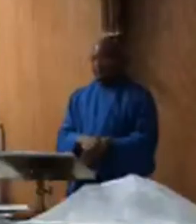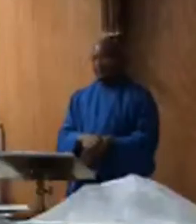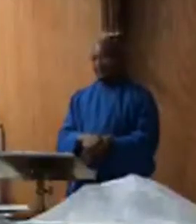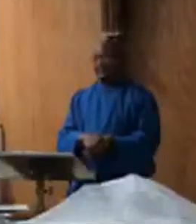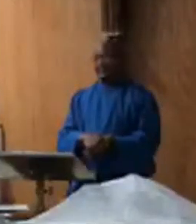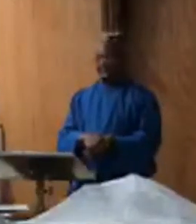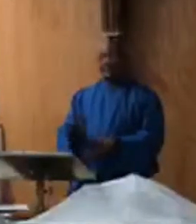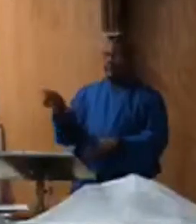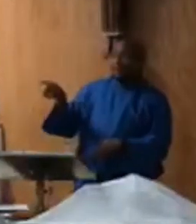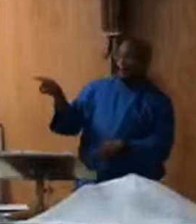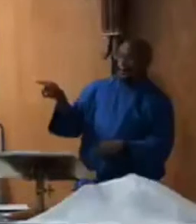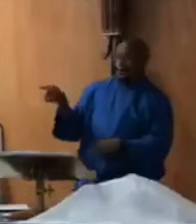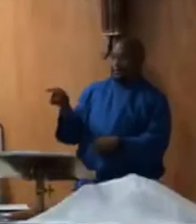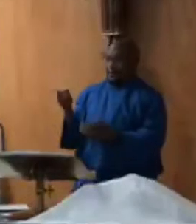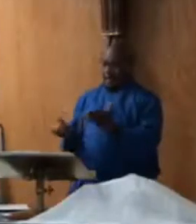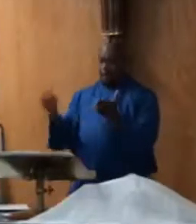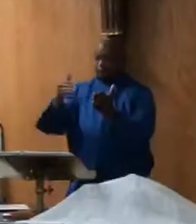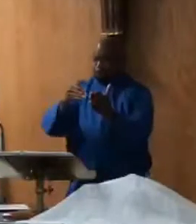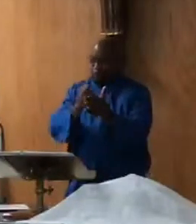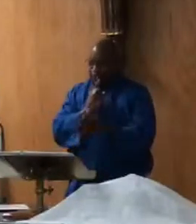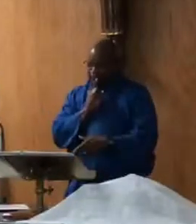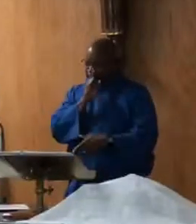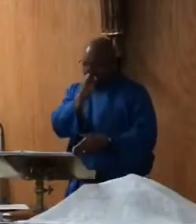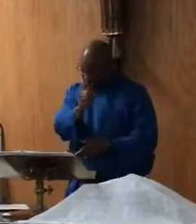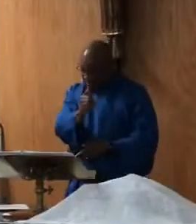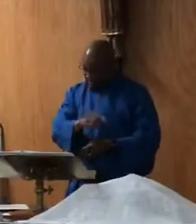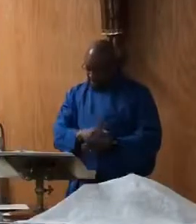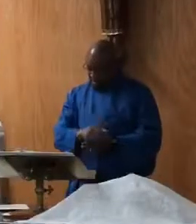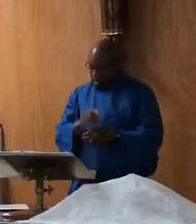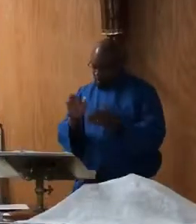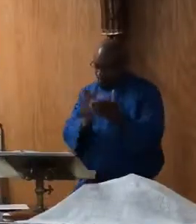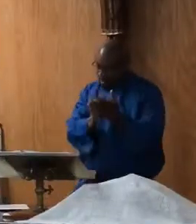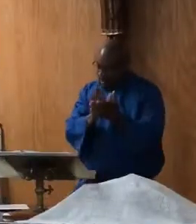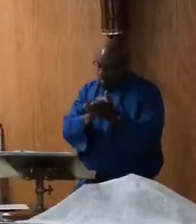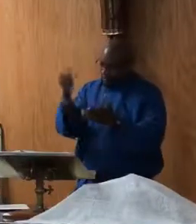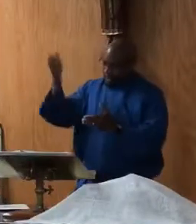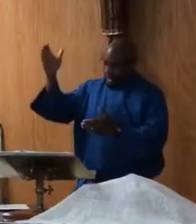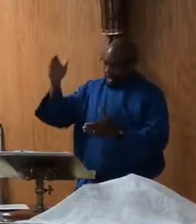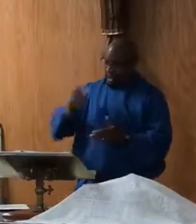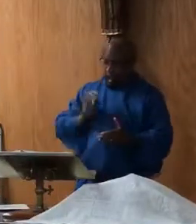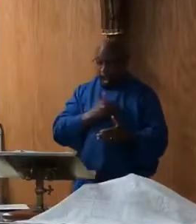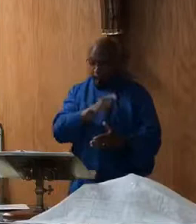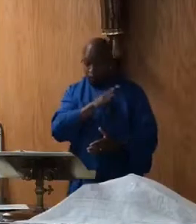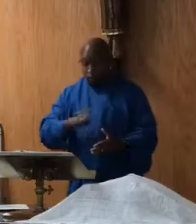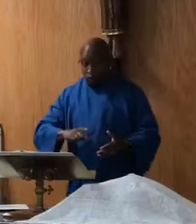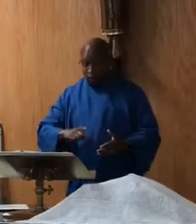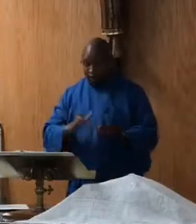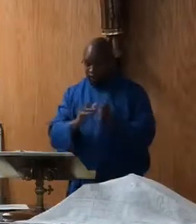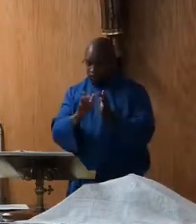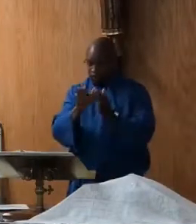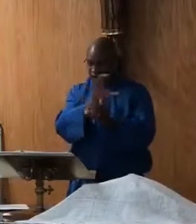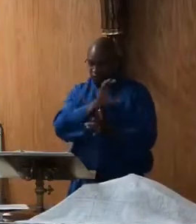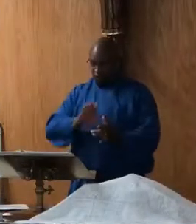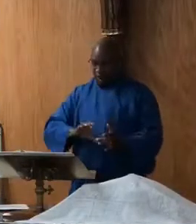Jesus is risen. He has risen indeed. Praise God, our